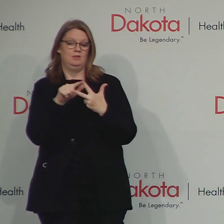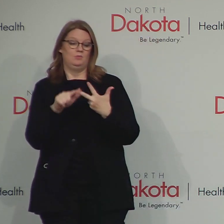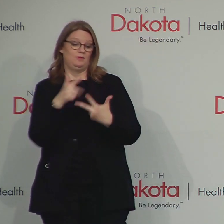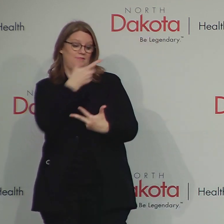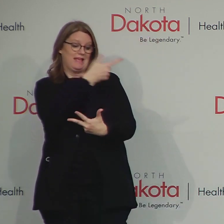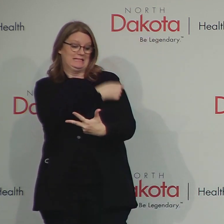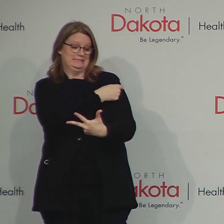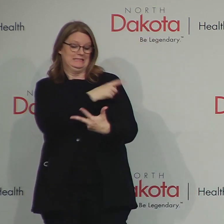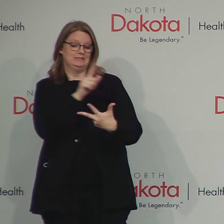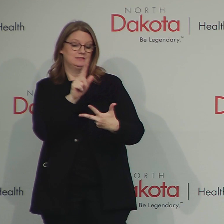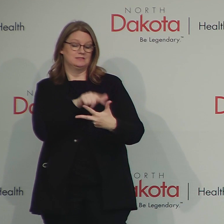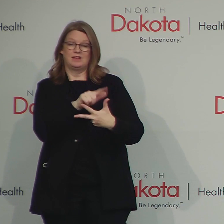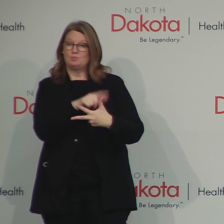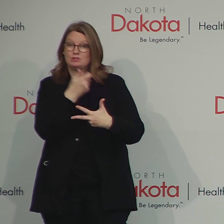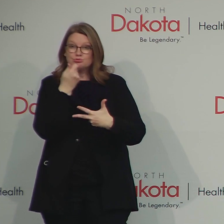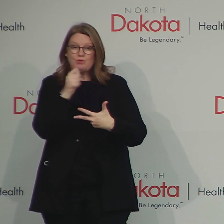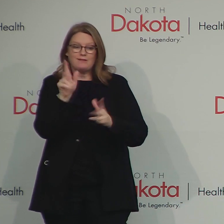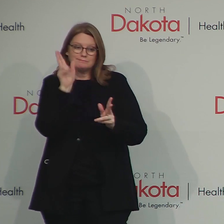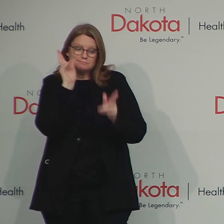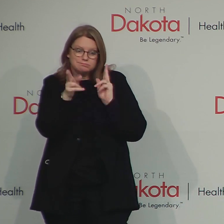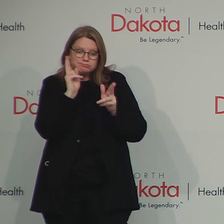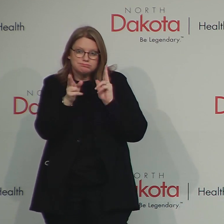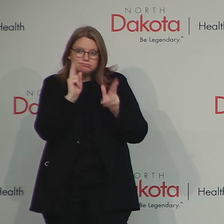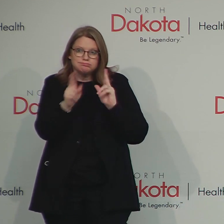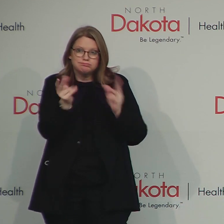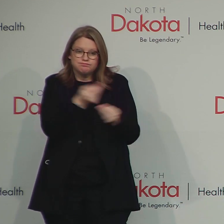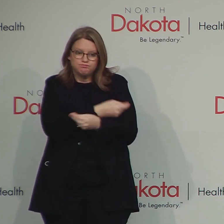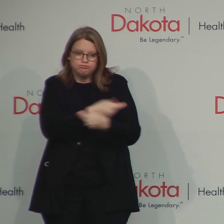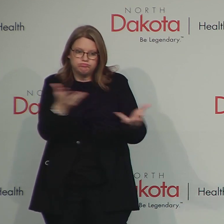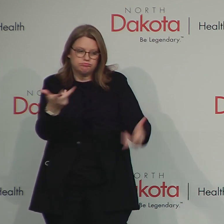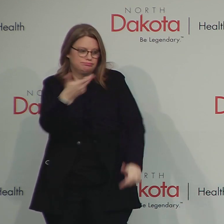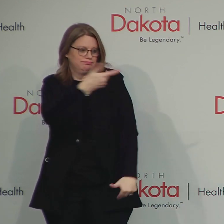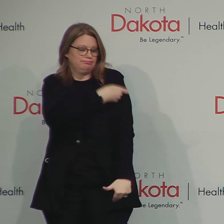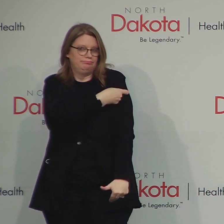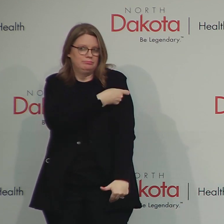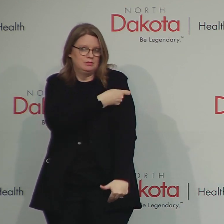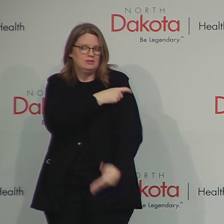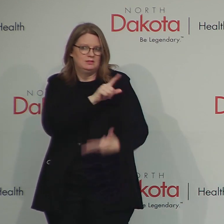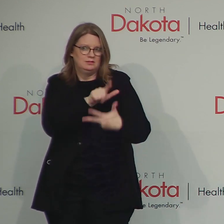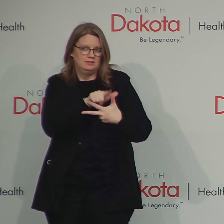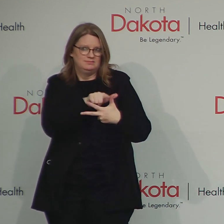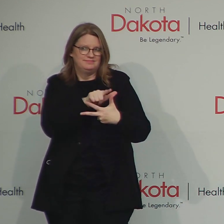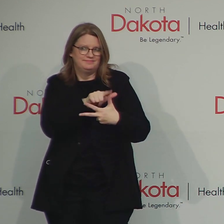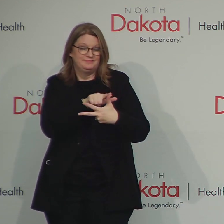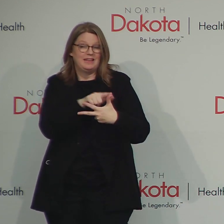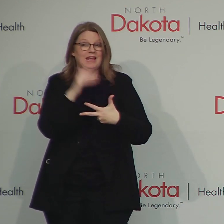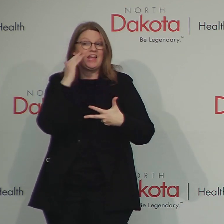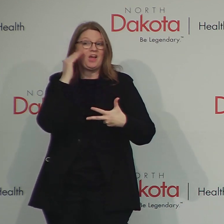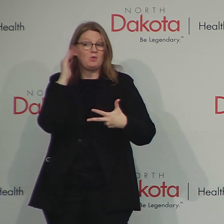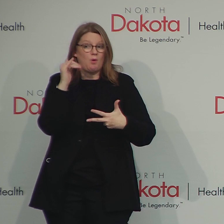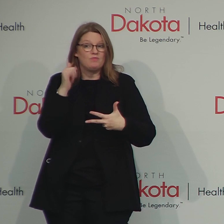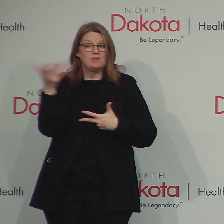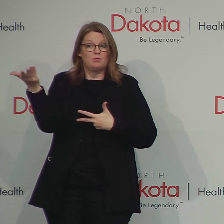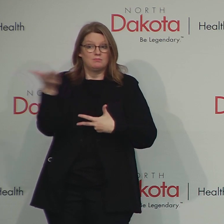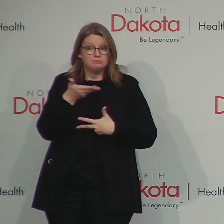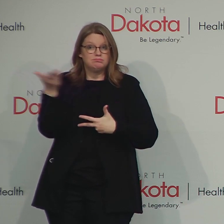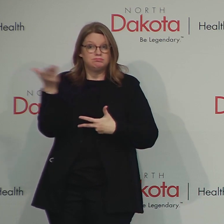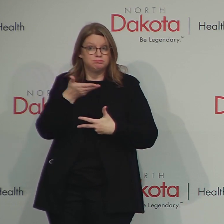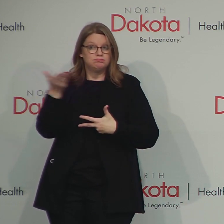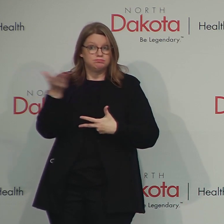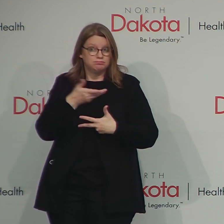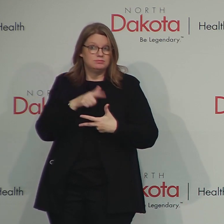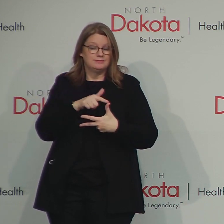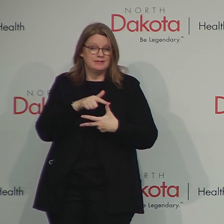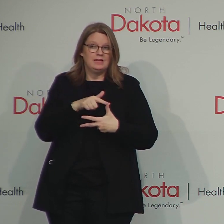We're racing to get as many of those in arms as possible, and hopefully the supplies of vaccine will continue to increase.